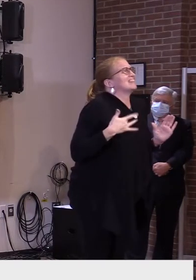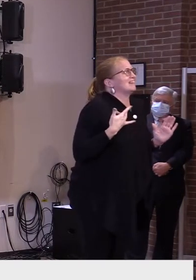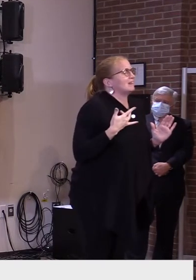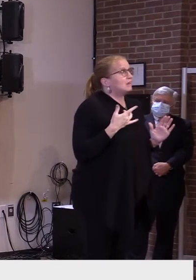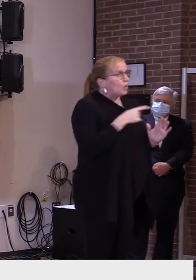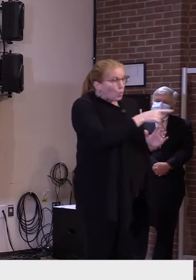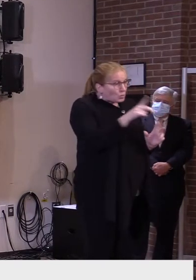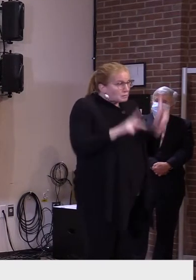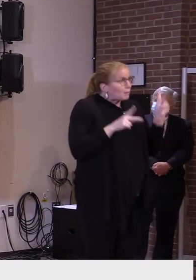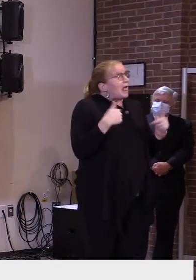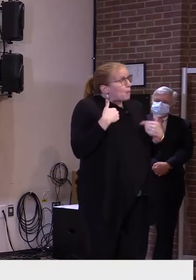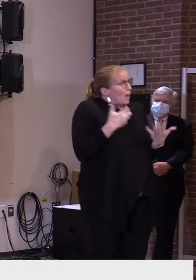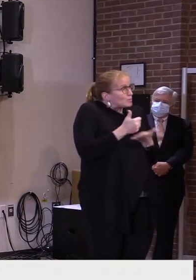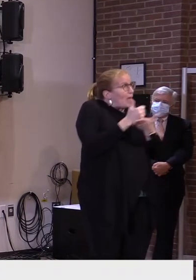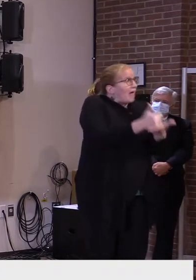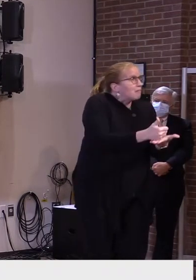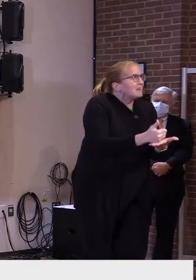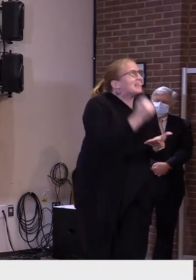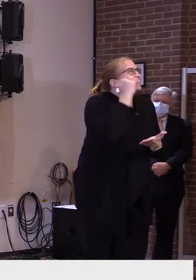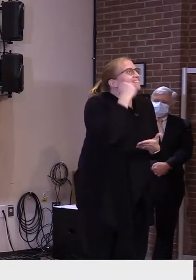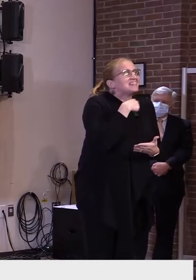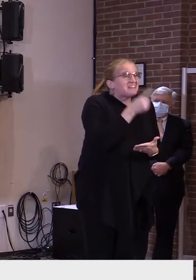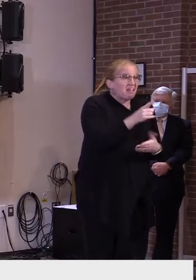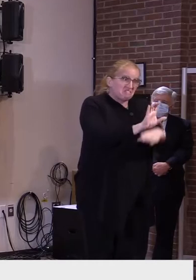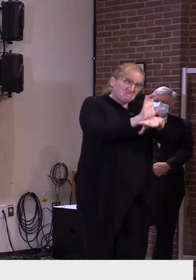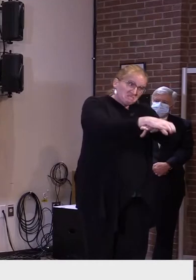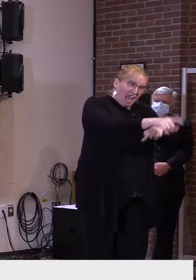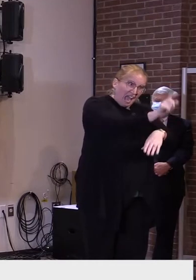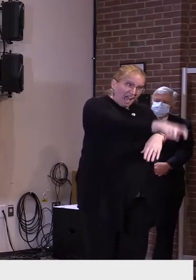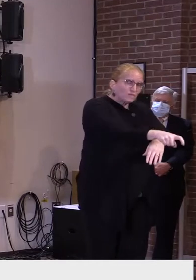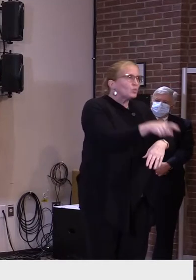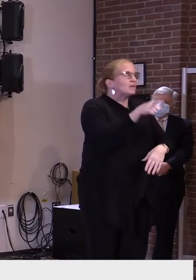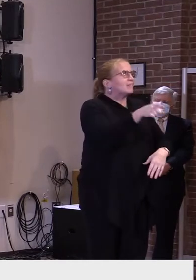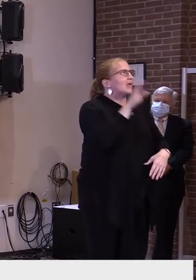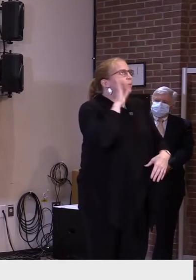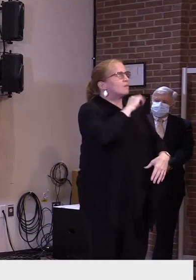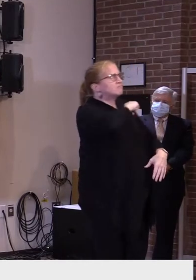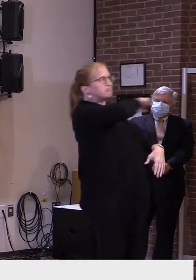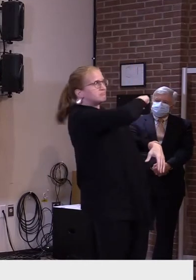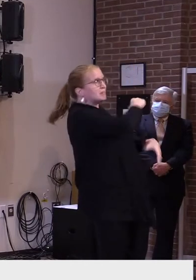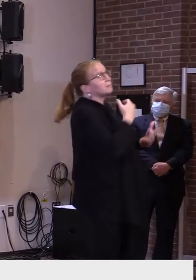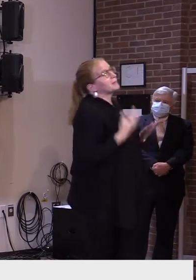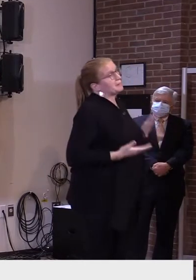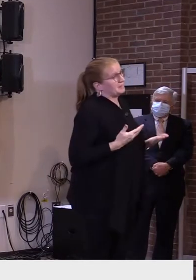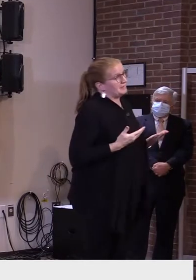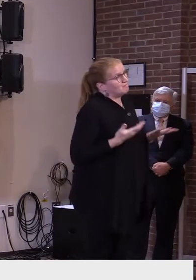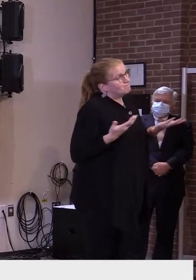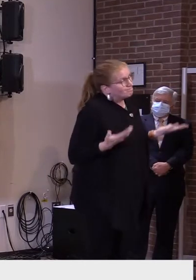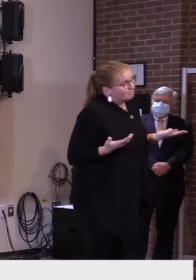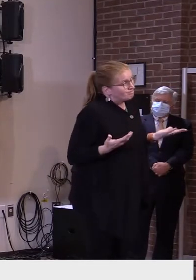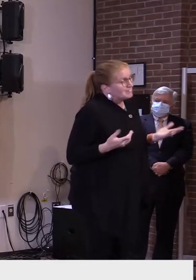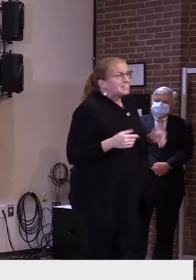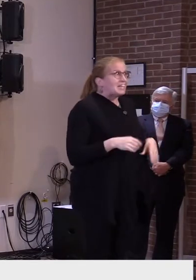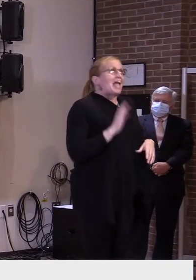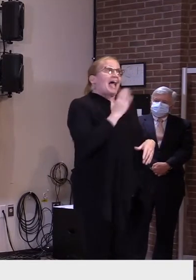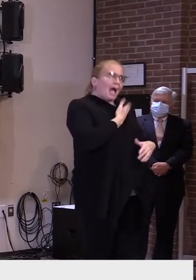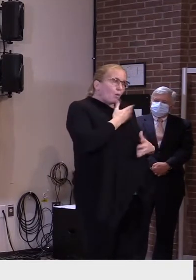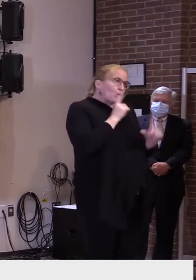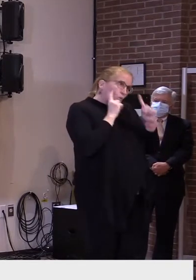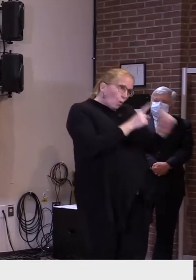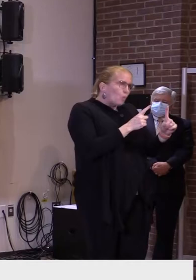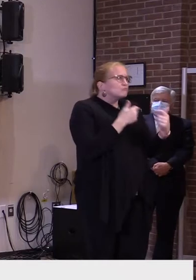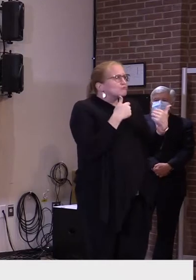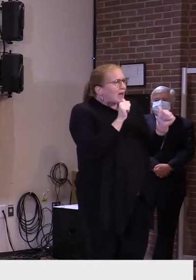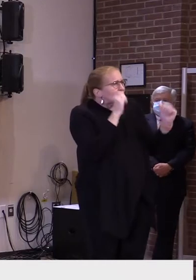them into a mandate. What we're trying to do, our strategy is to get more people vaccinated. We're trying to educate people. We're trying to bring